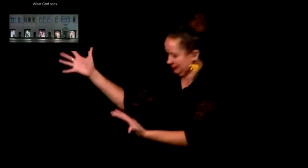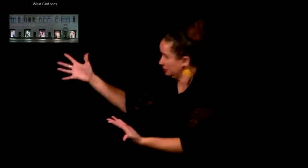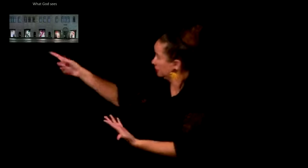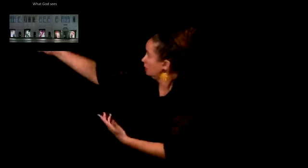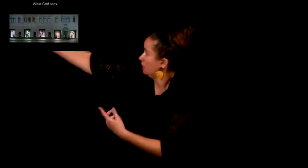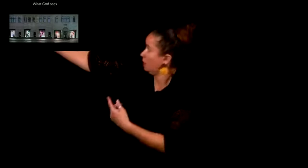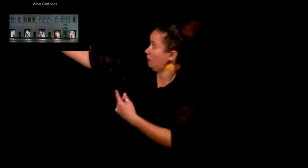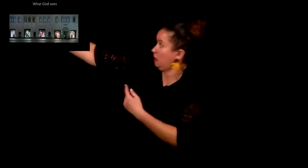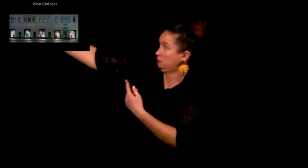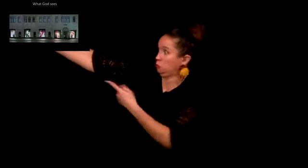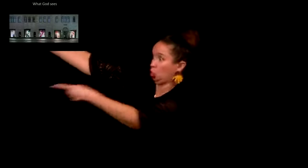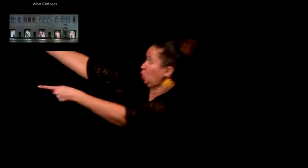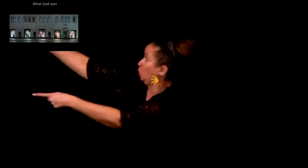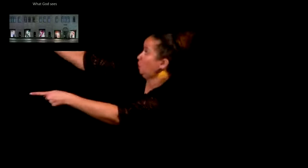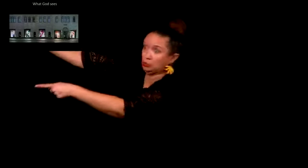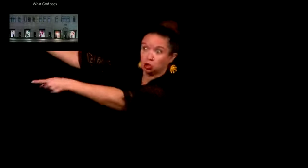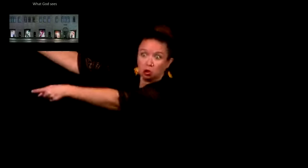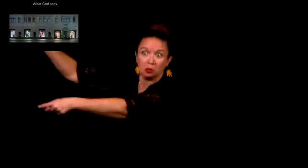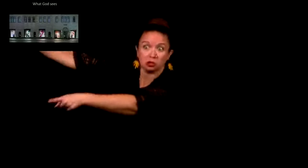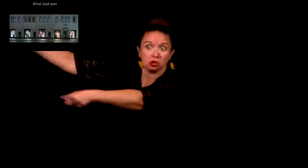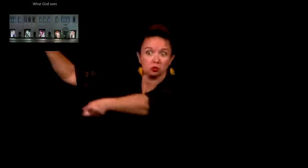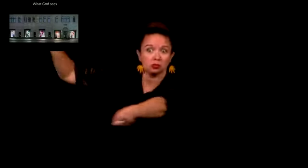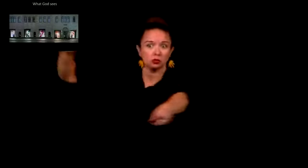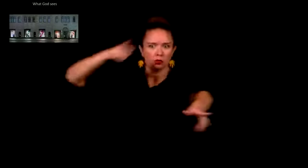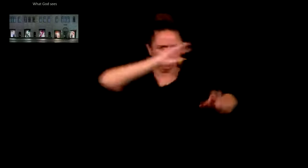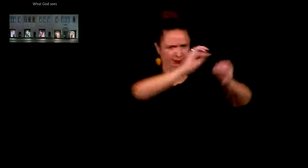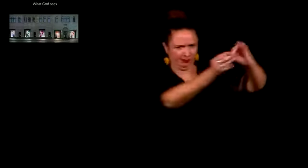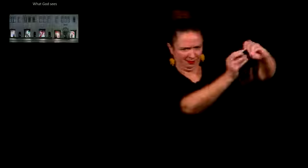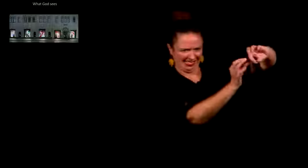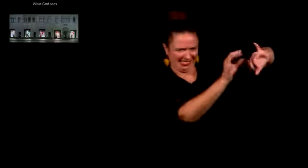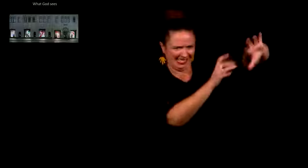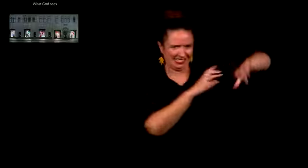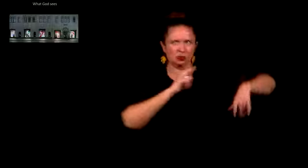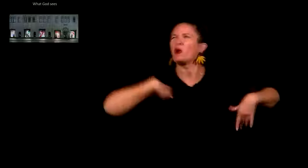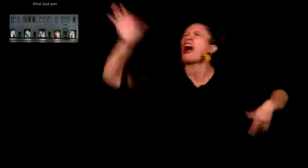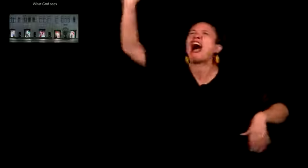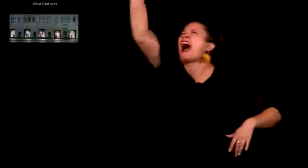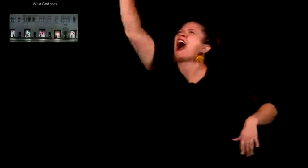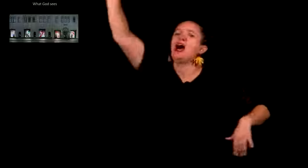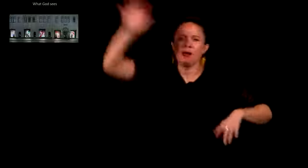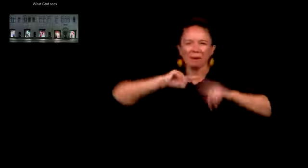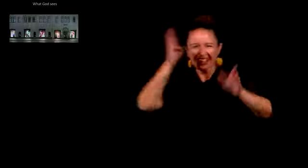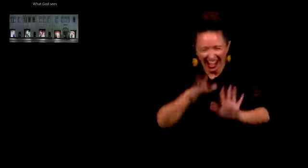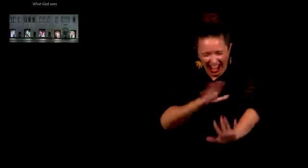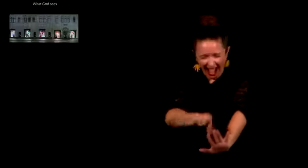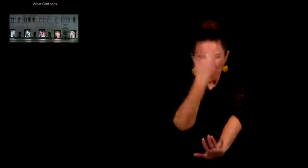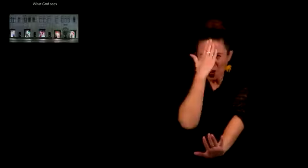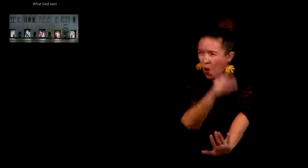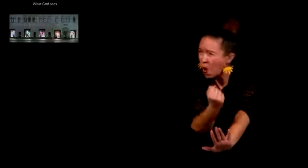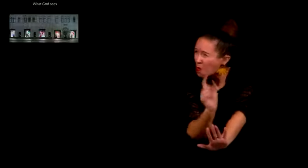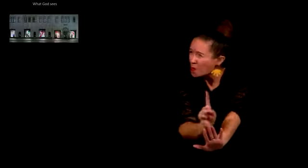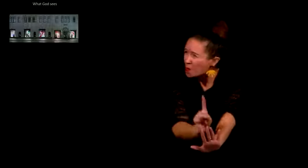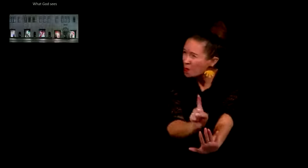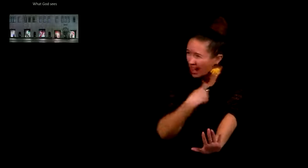This is what God sees. He sees each one of you as a completed project.